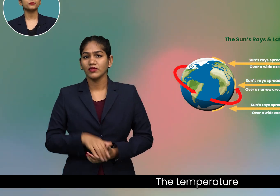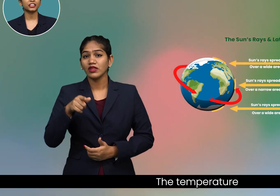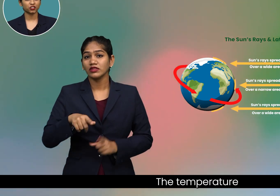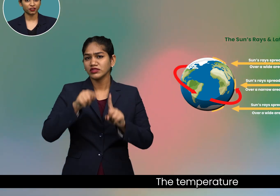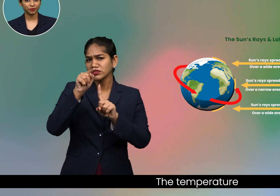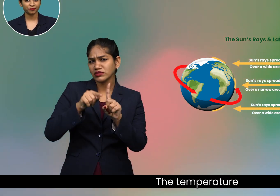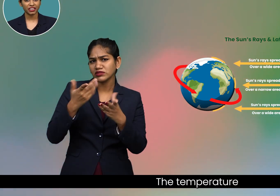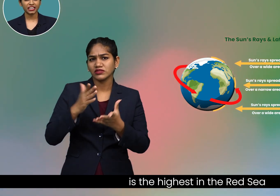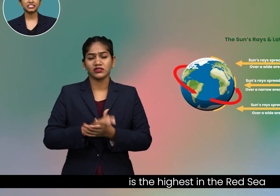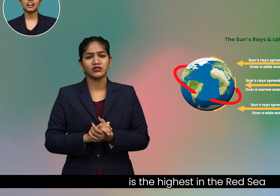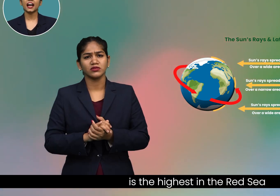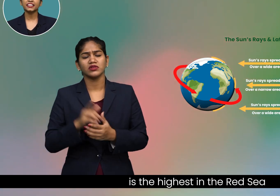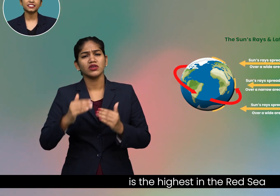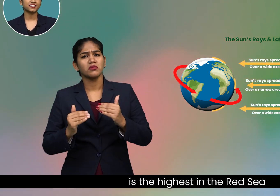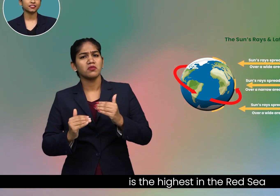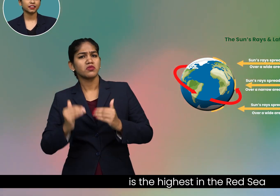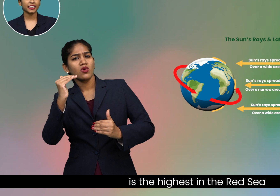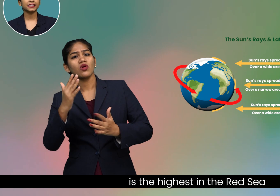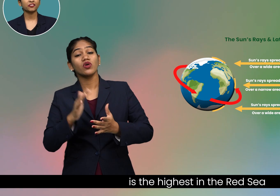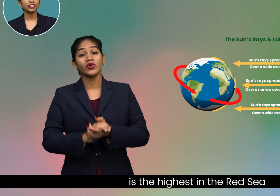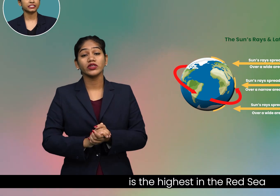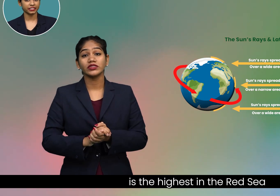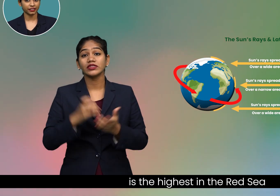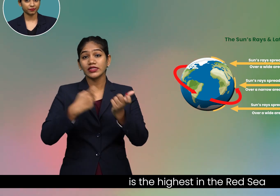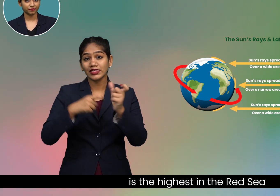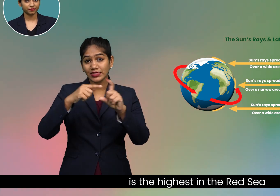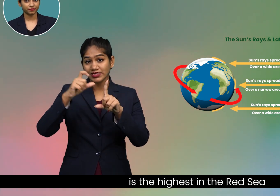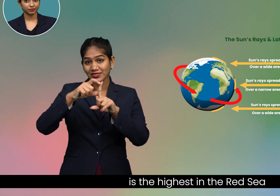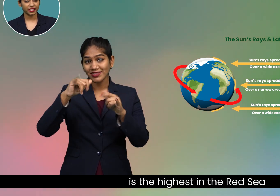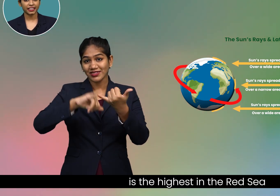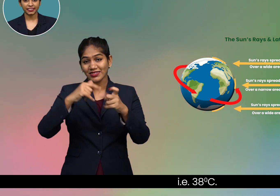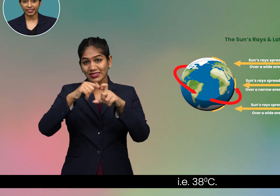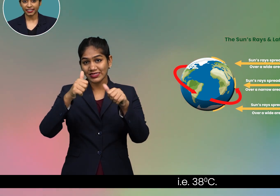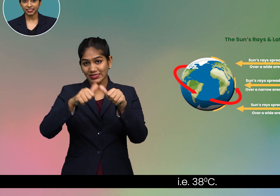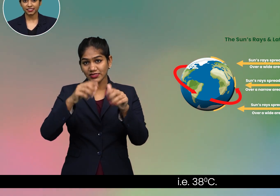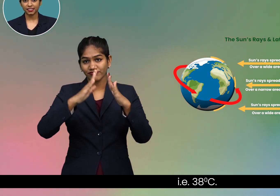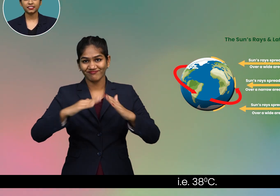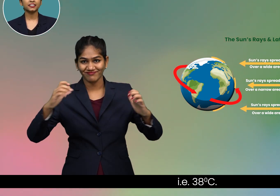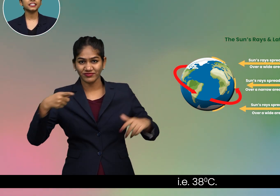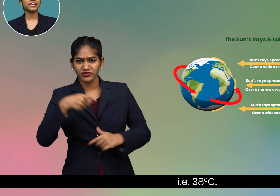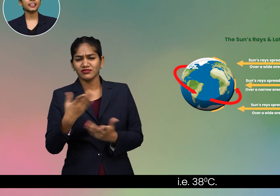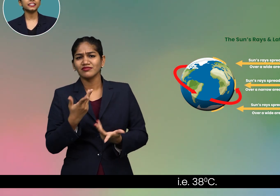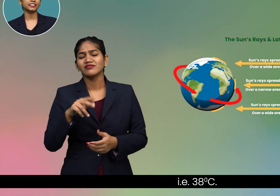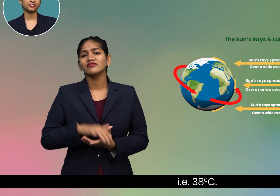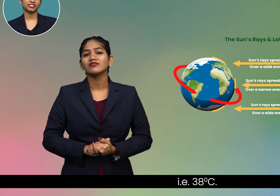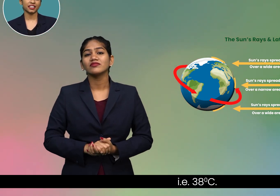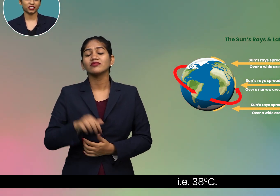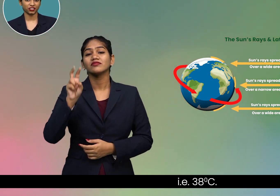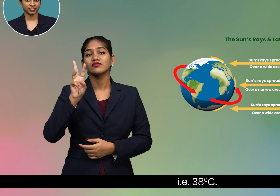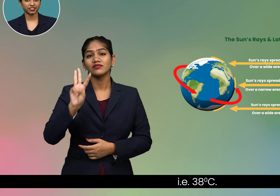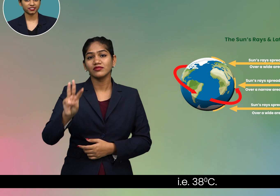The temperature is the highest in the Red Sea, that is 38